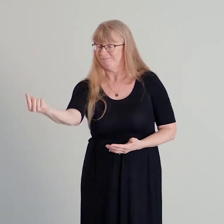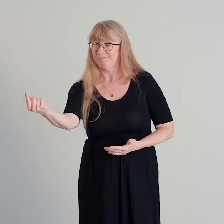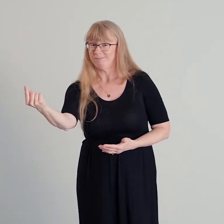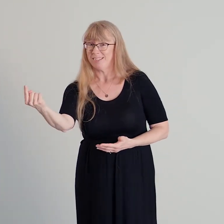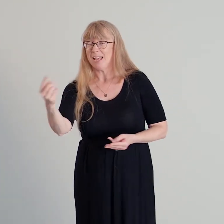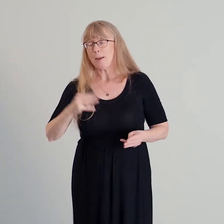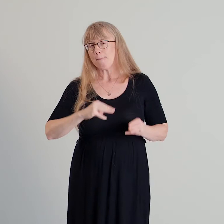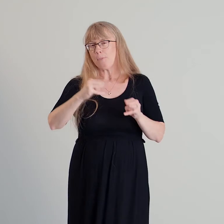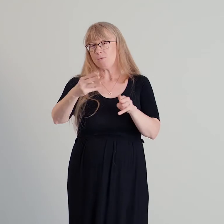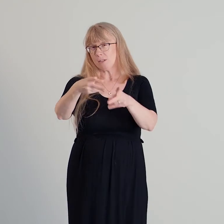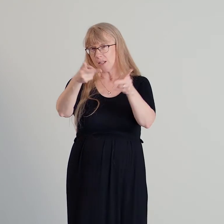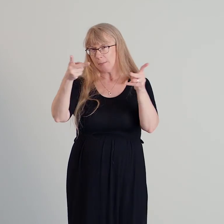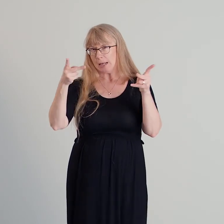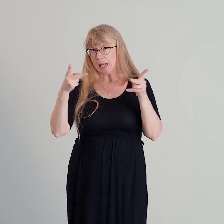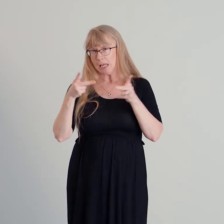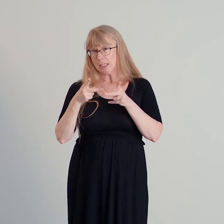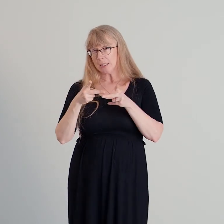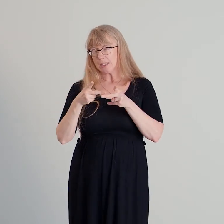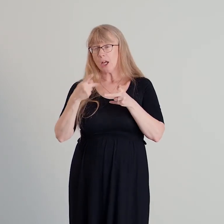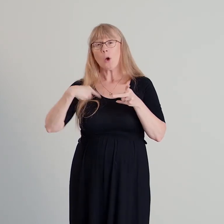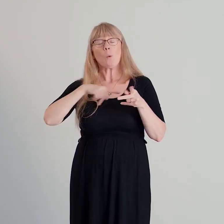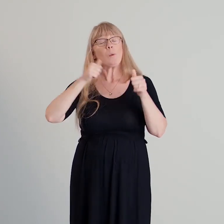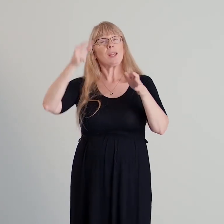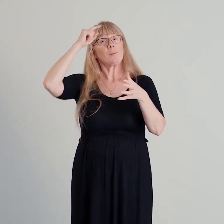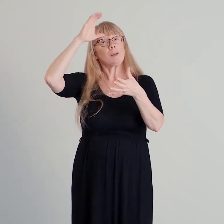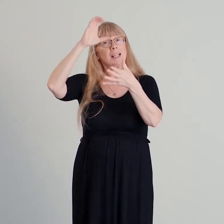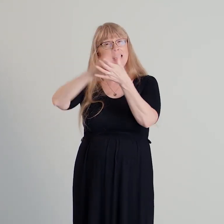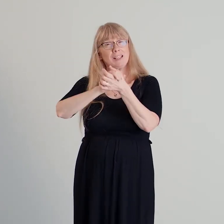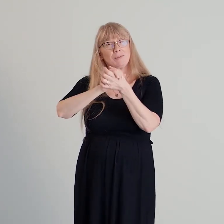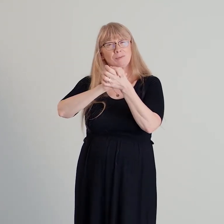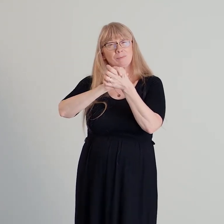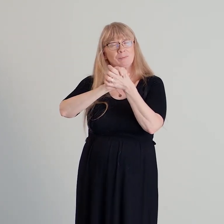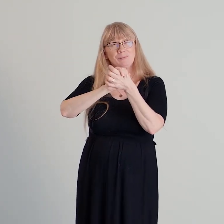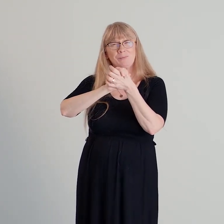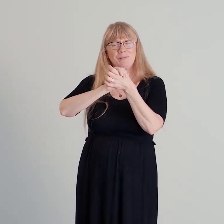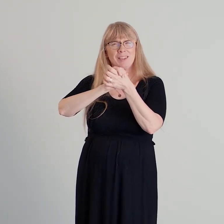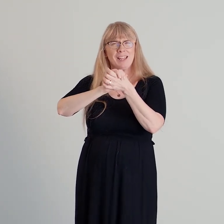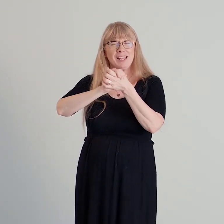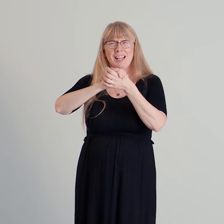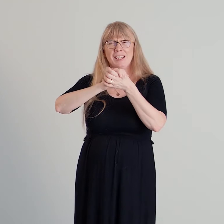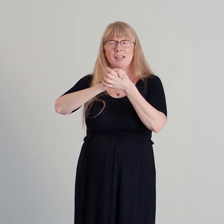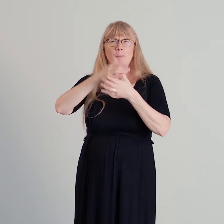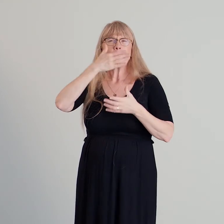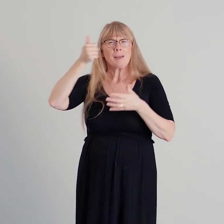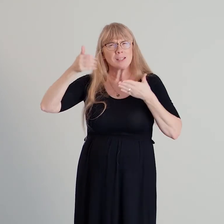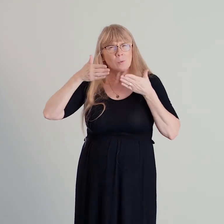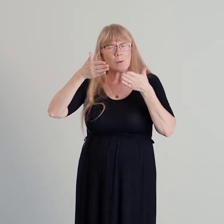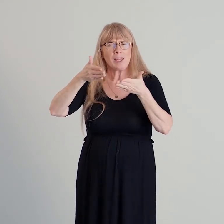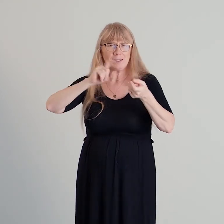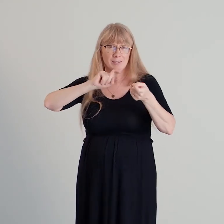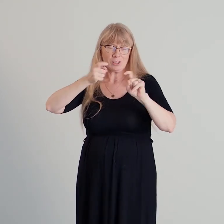moves us to the place where we can believe that the greatest way that we can change